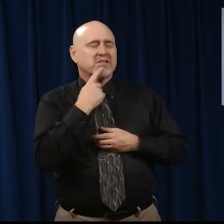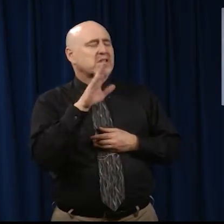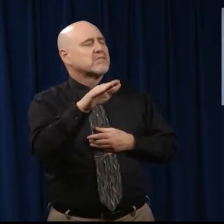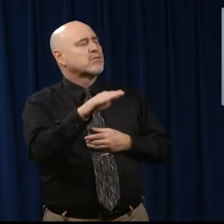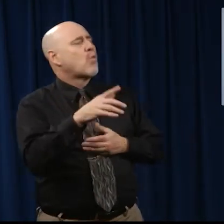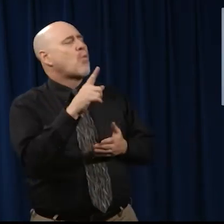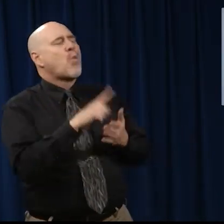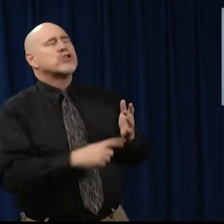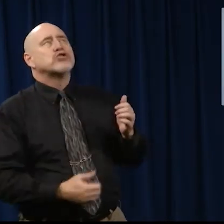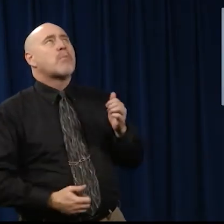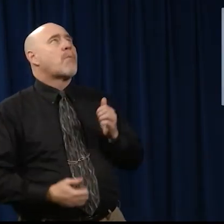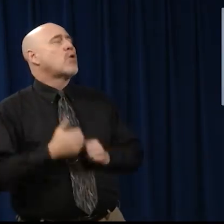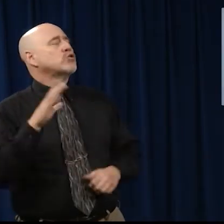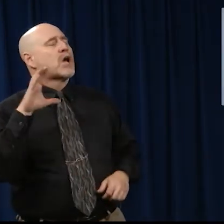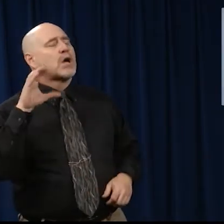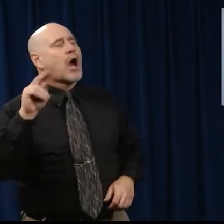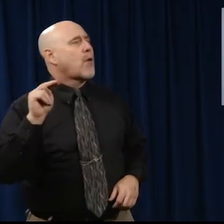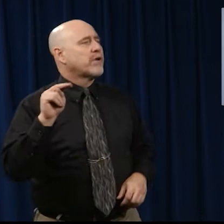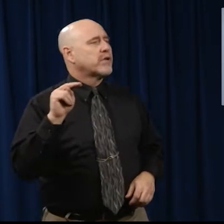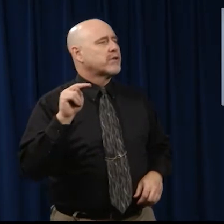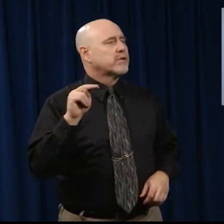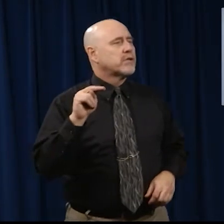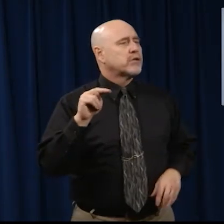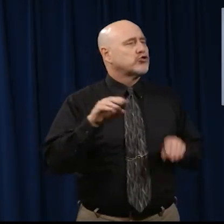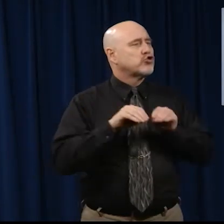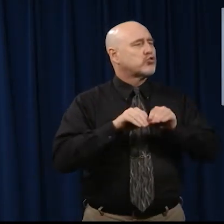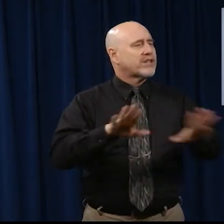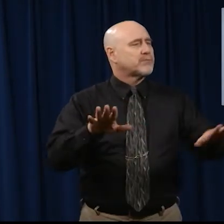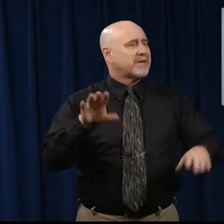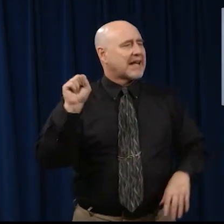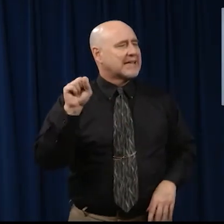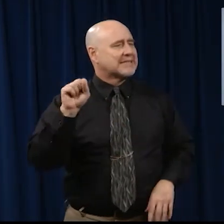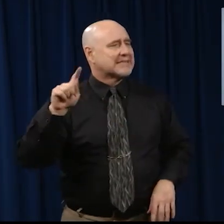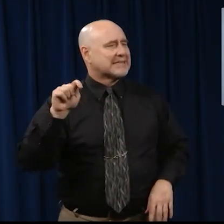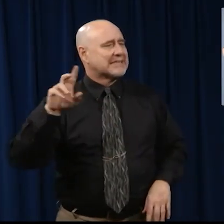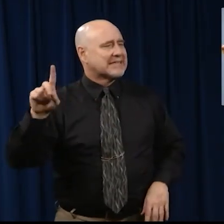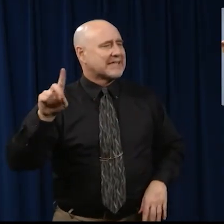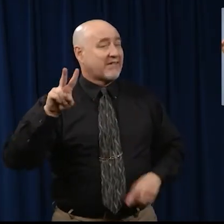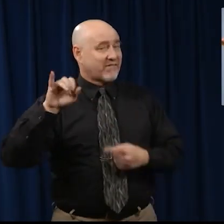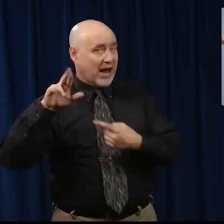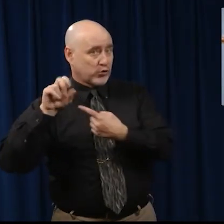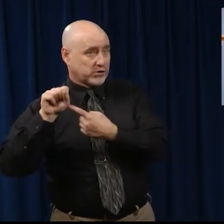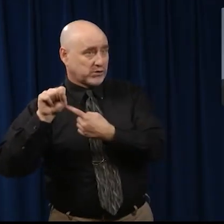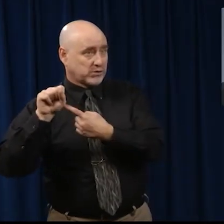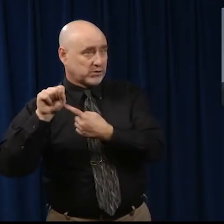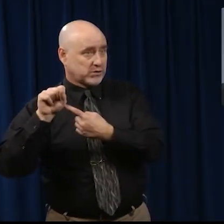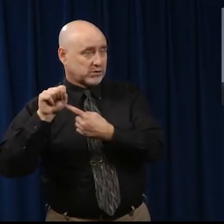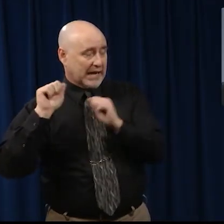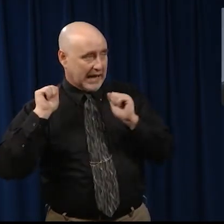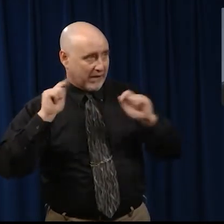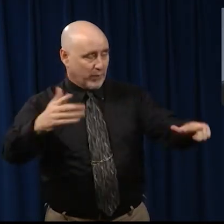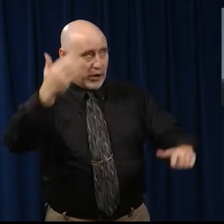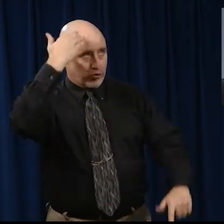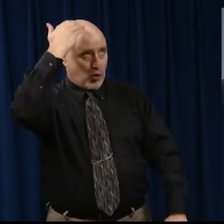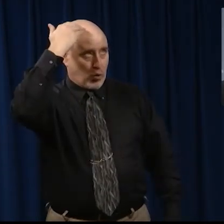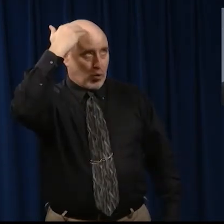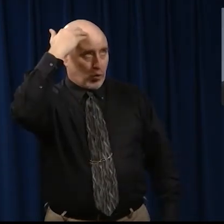If I were just to say, what's the most common sexually transmitted virus that everybody knows